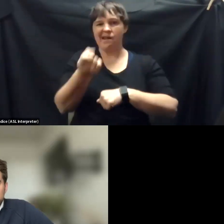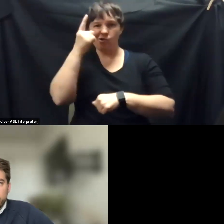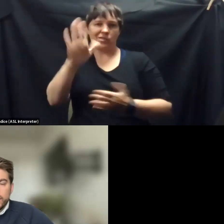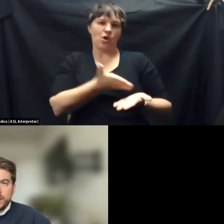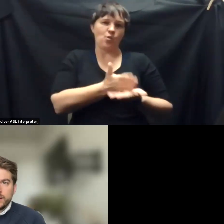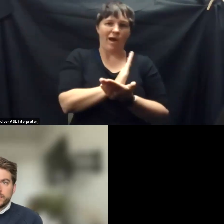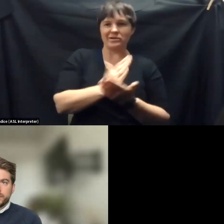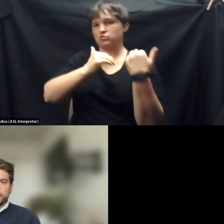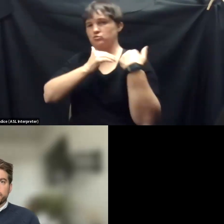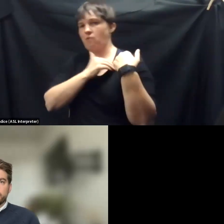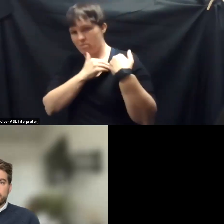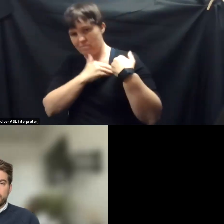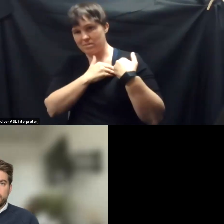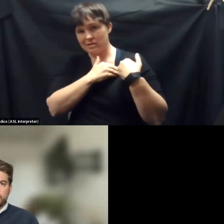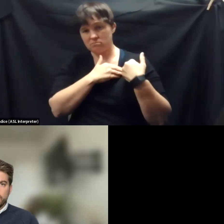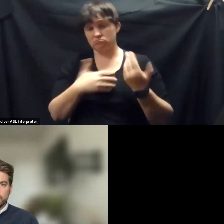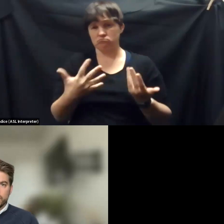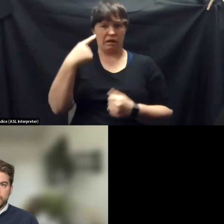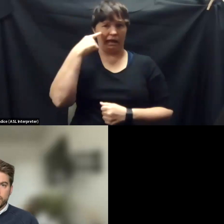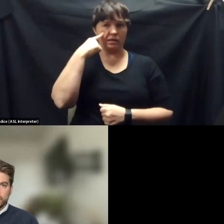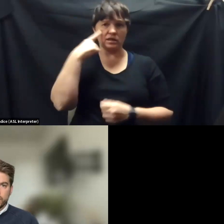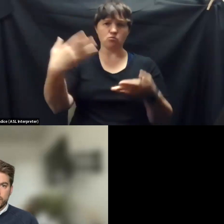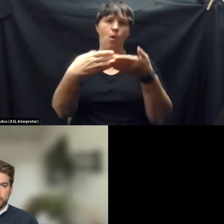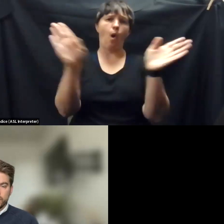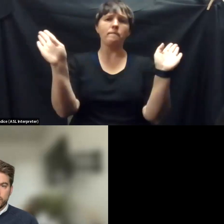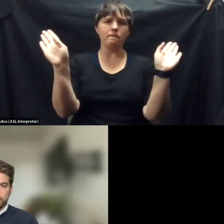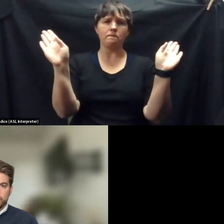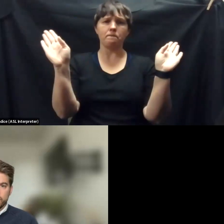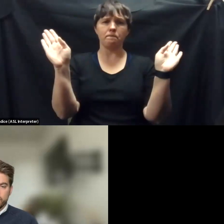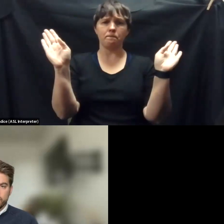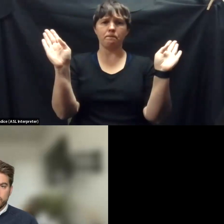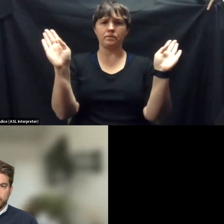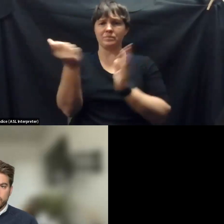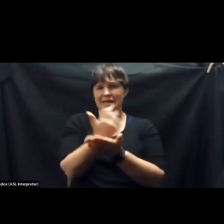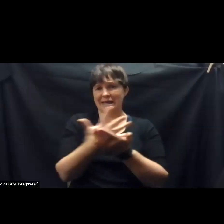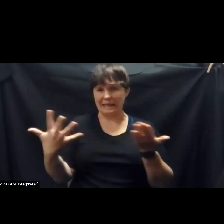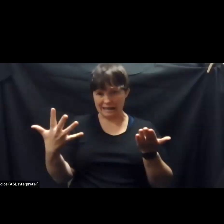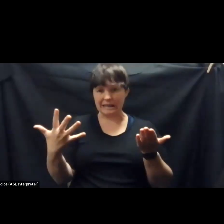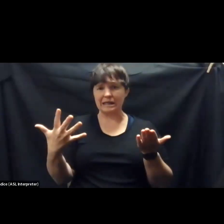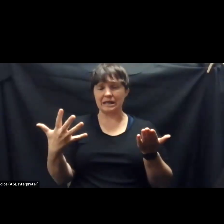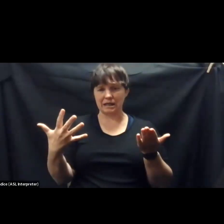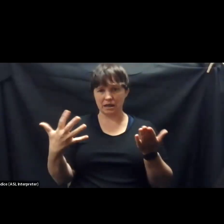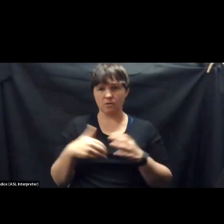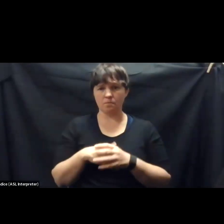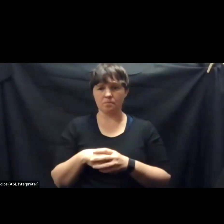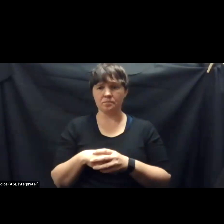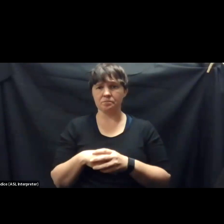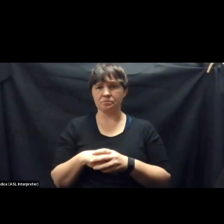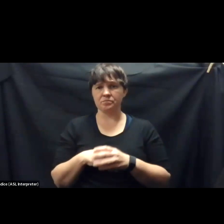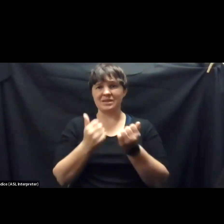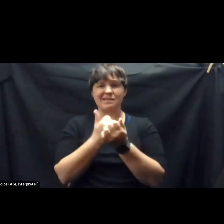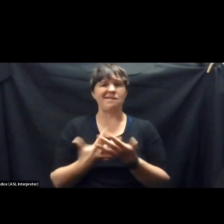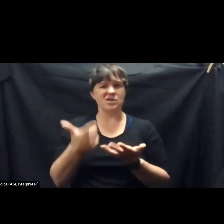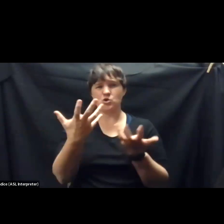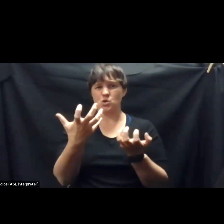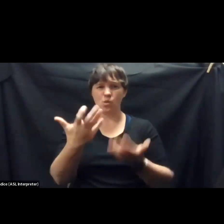and responsibilities. So I think they're open to anything and everything that you might